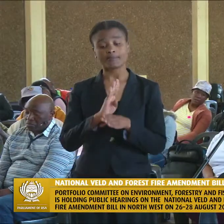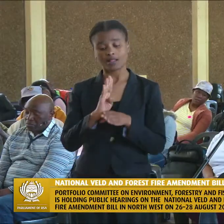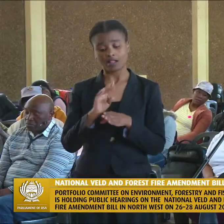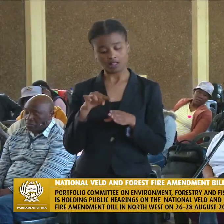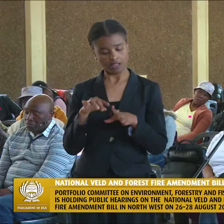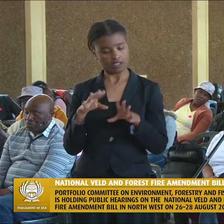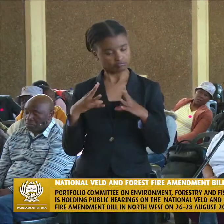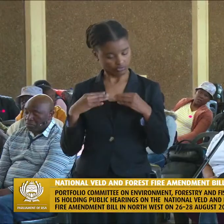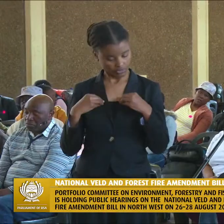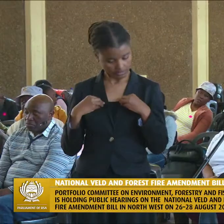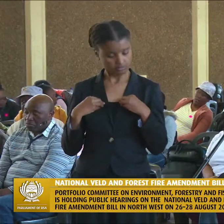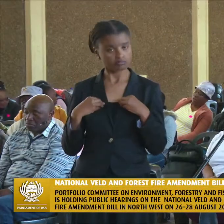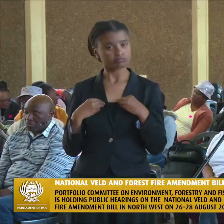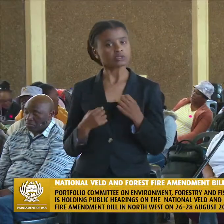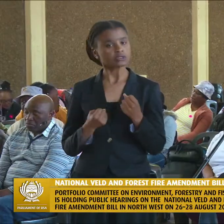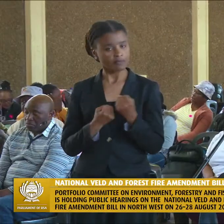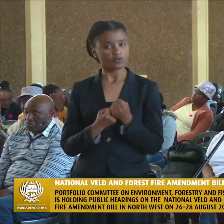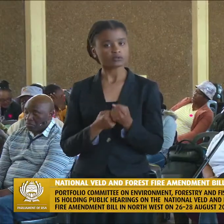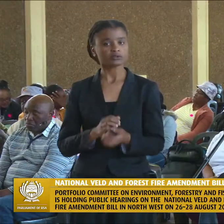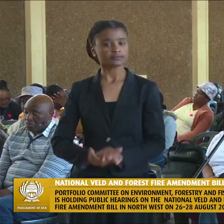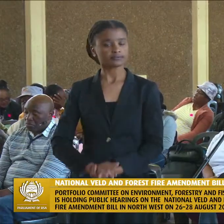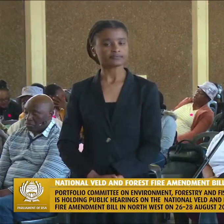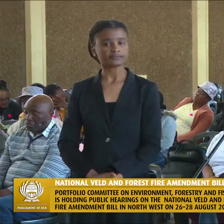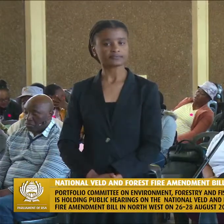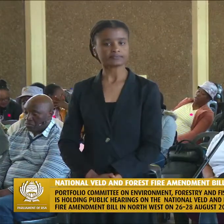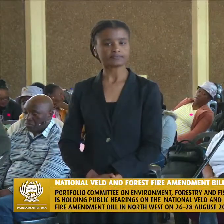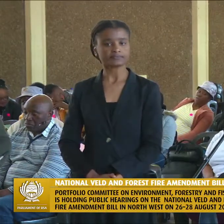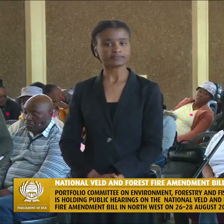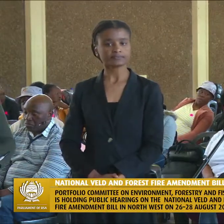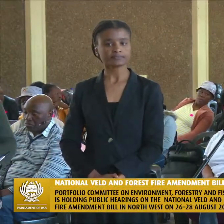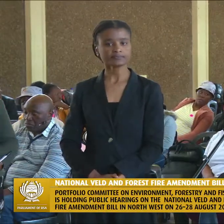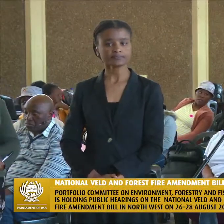we do submit we do support this bill